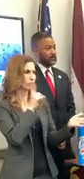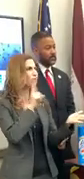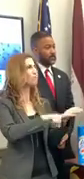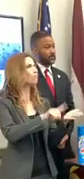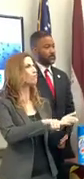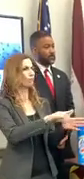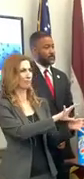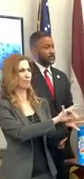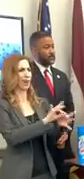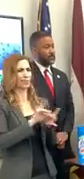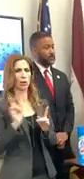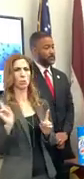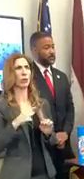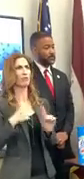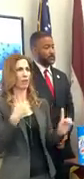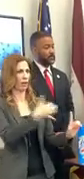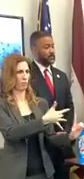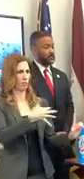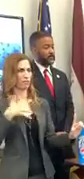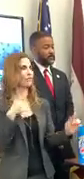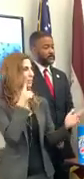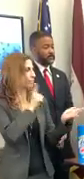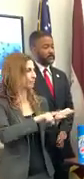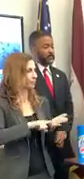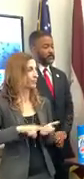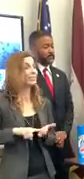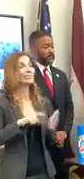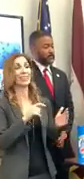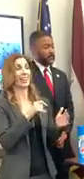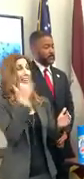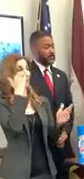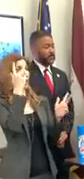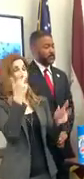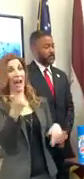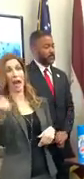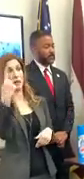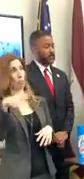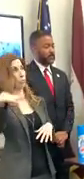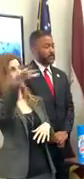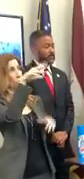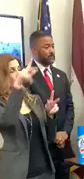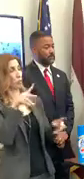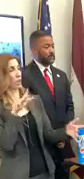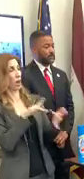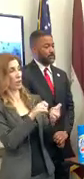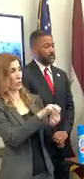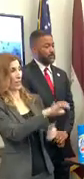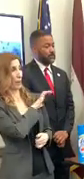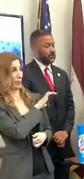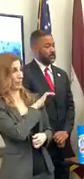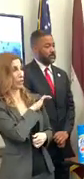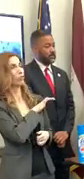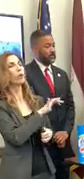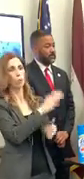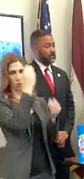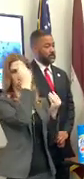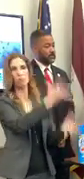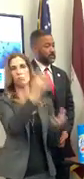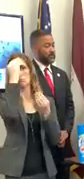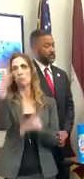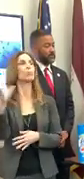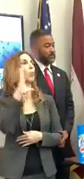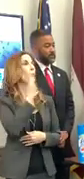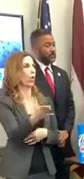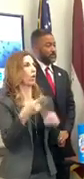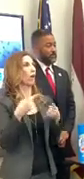underway. And anyone who had contact with that police officer that we can determine had contact with that police officer will be notified as